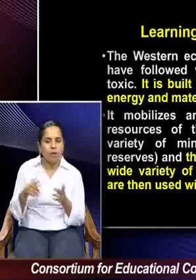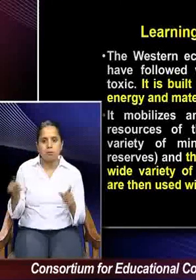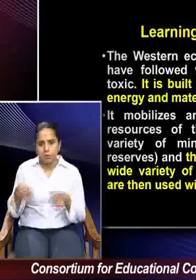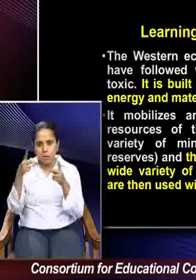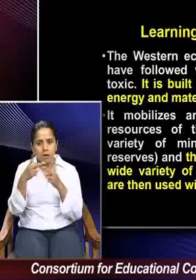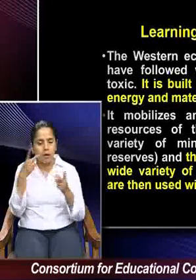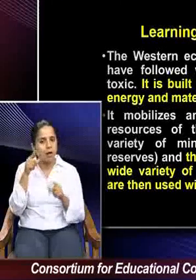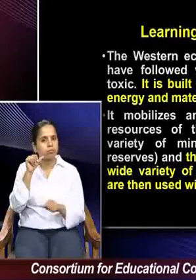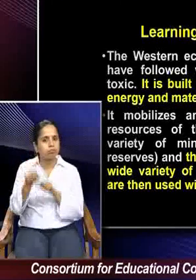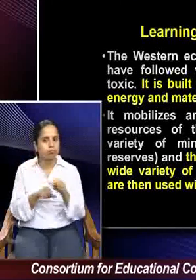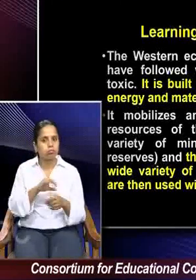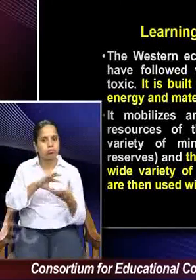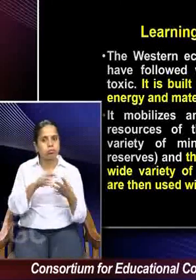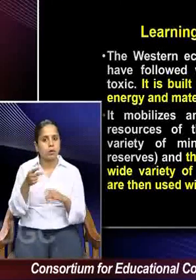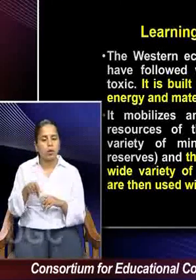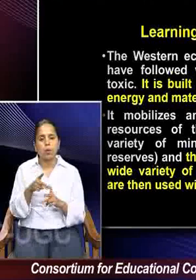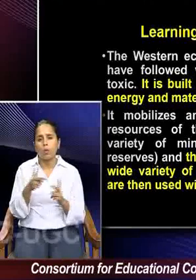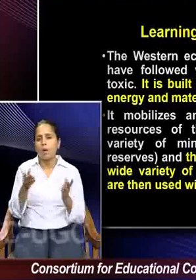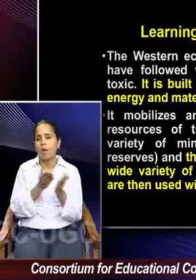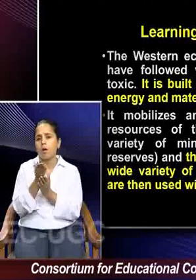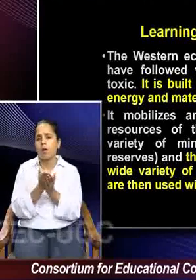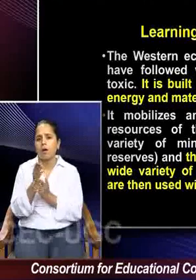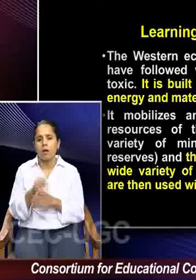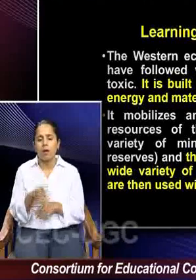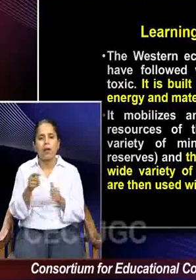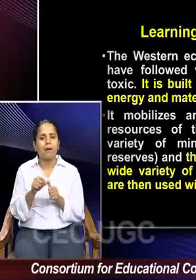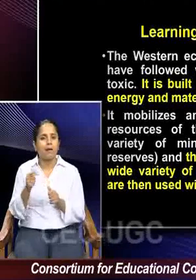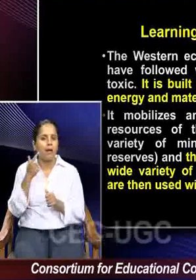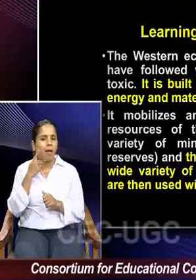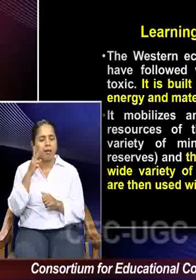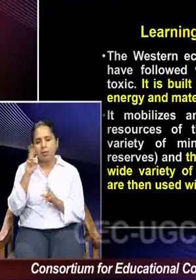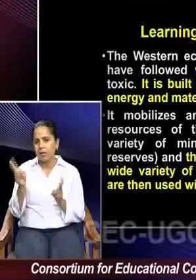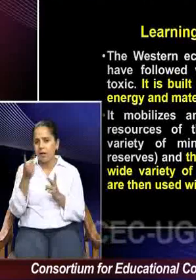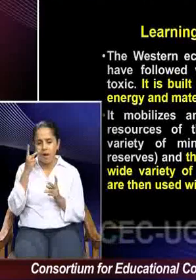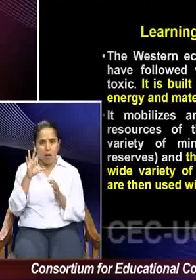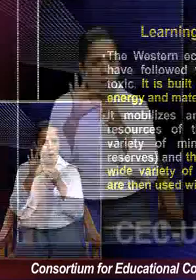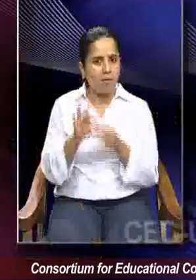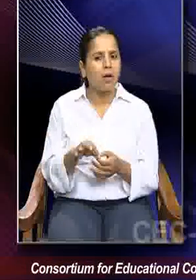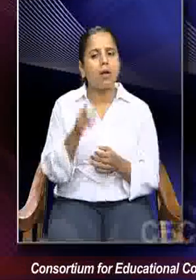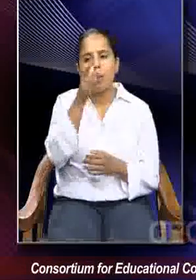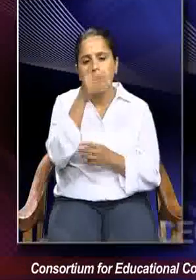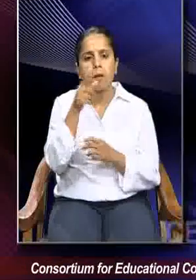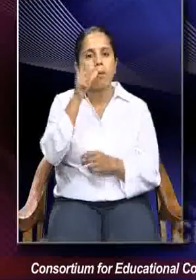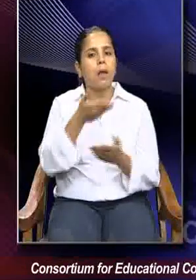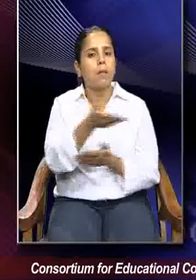processes them into wide variety of artificial products which are then used by human